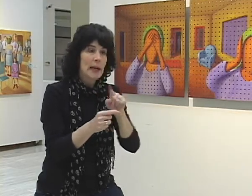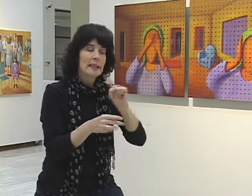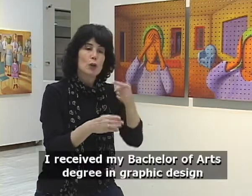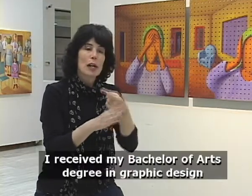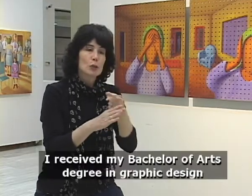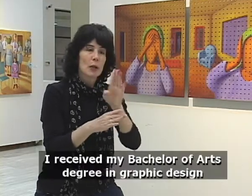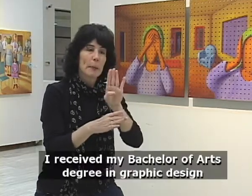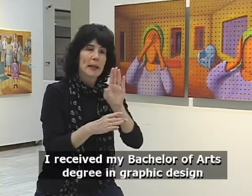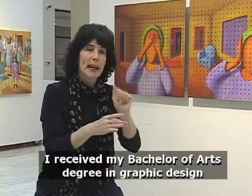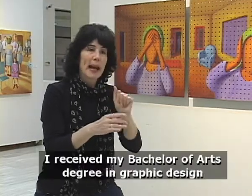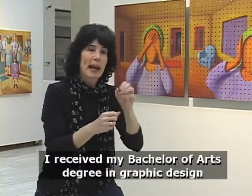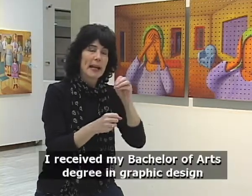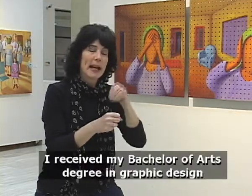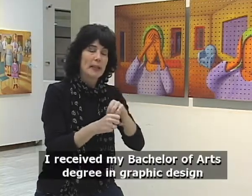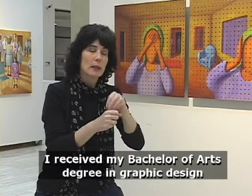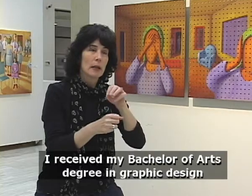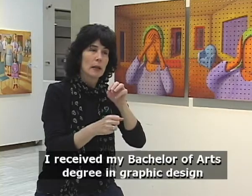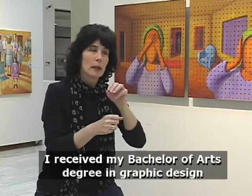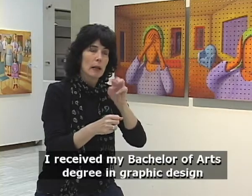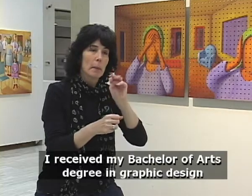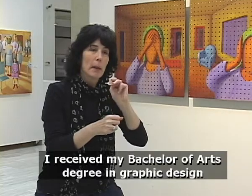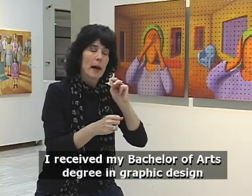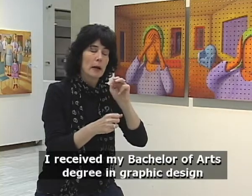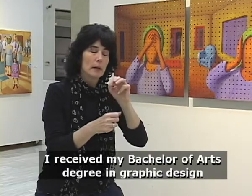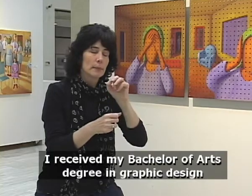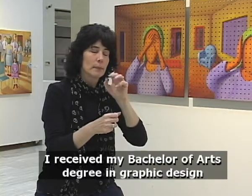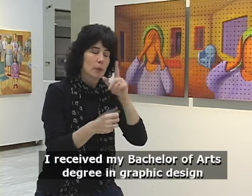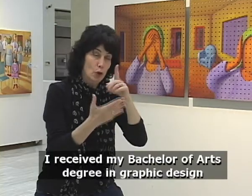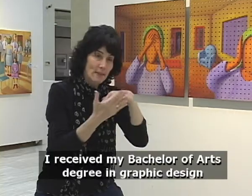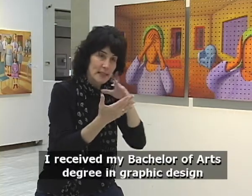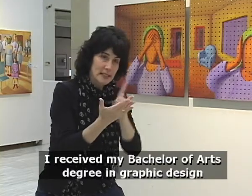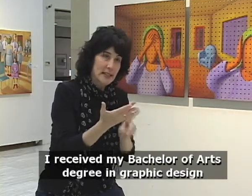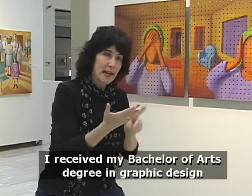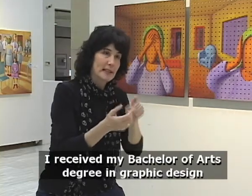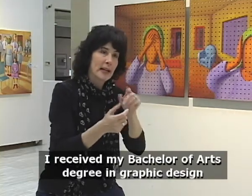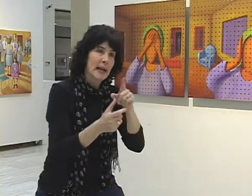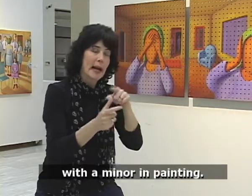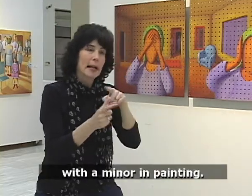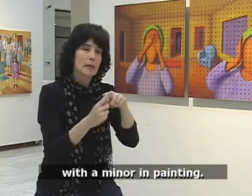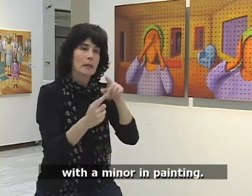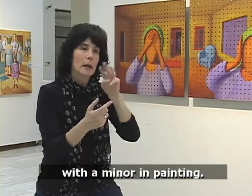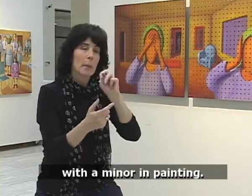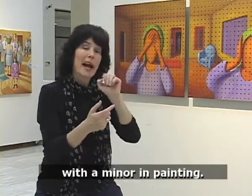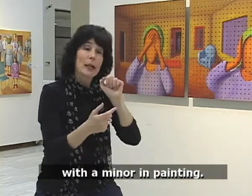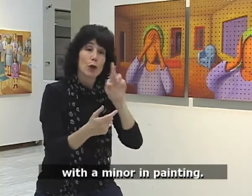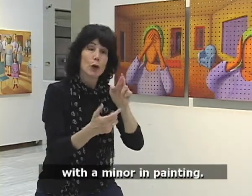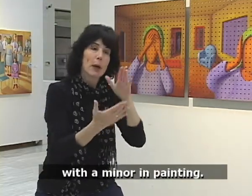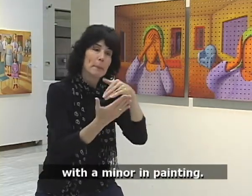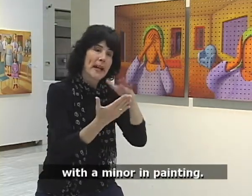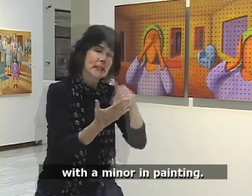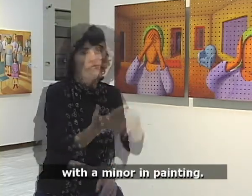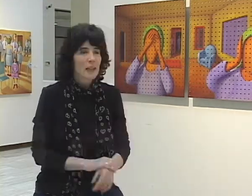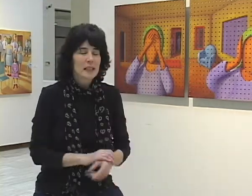I received my Bachelor of Arts degree in graphic design with a minor in painting.